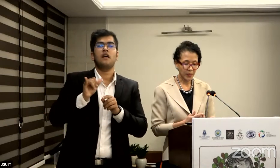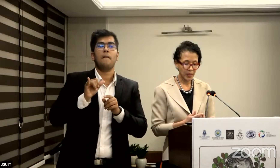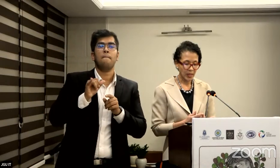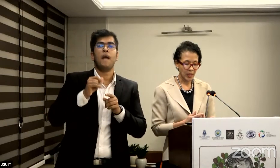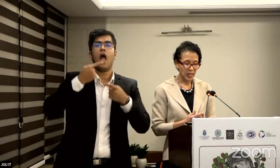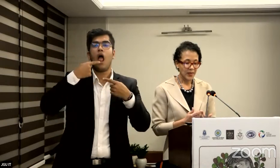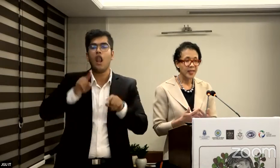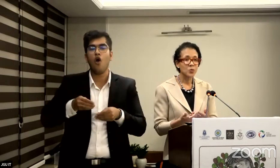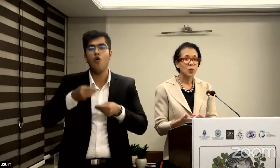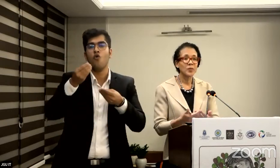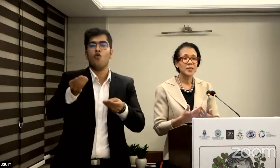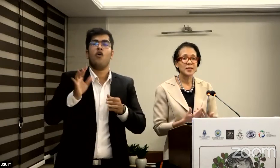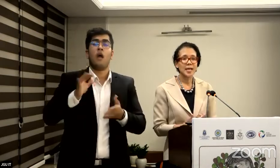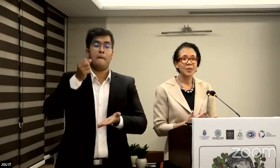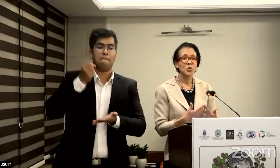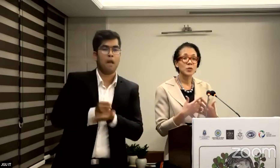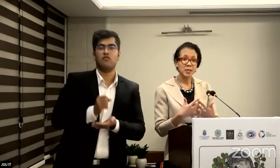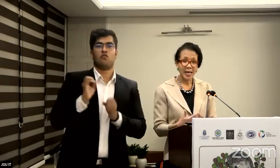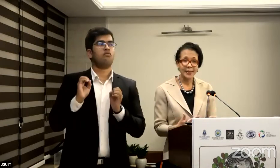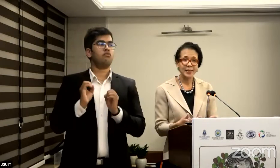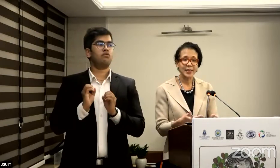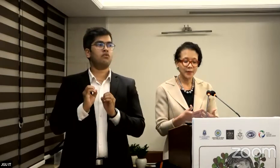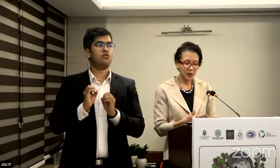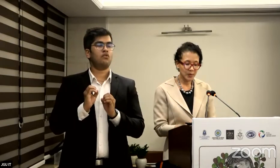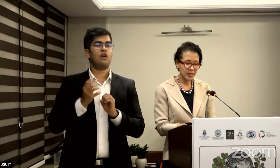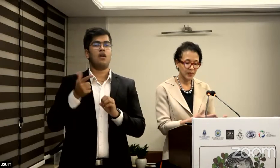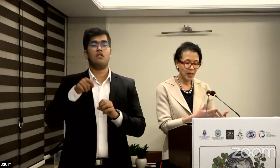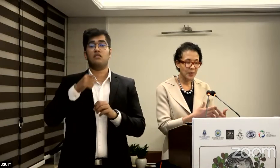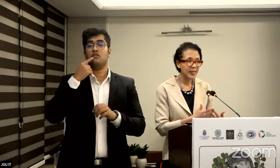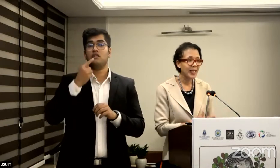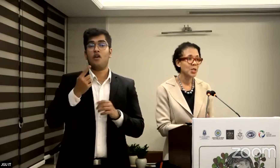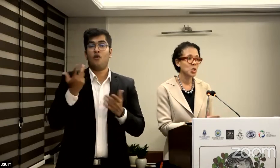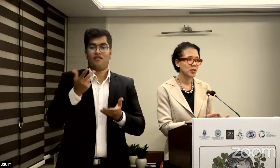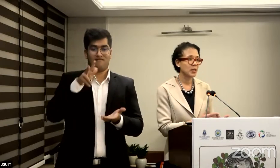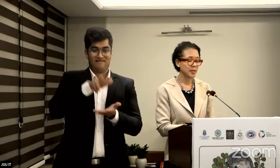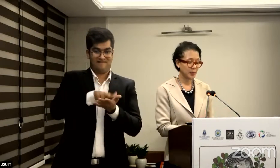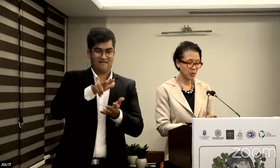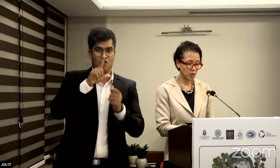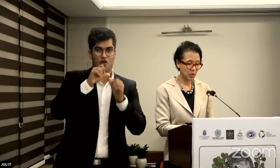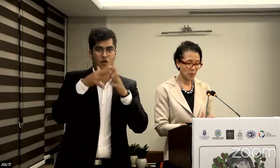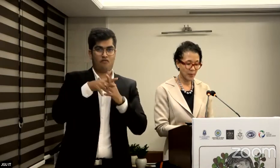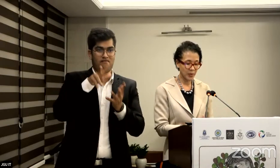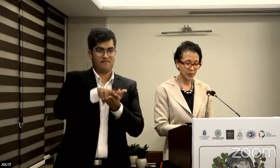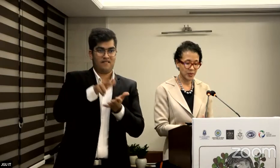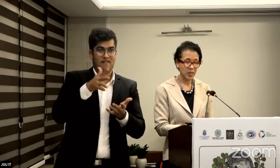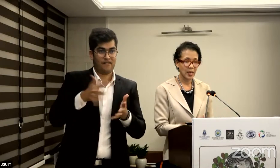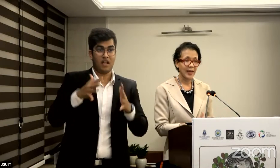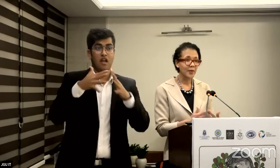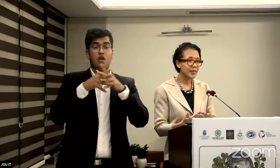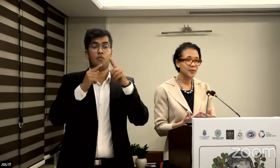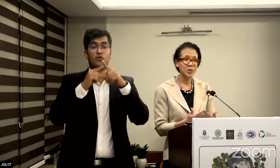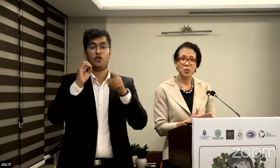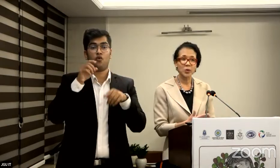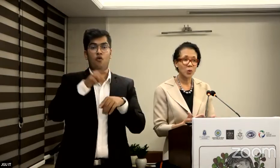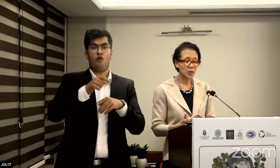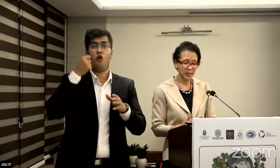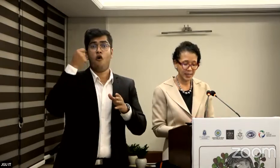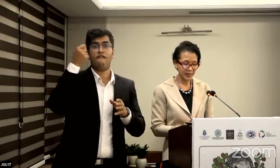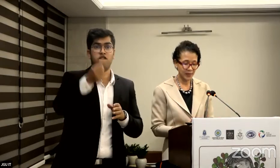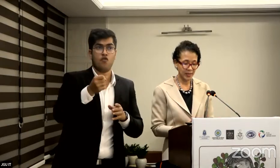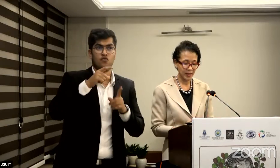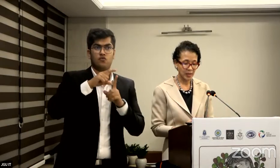form. That is, what was established was not an affirmative obligation on WTO members, either individually